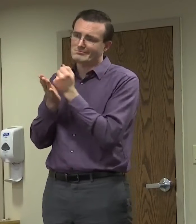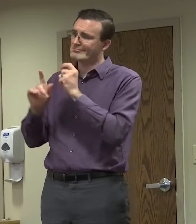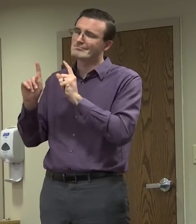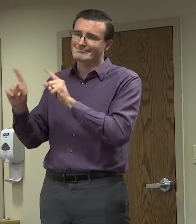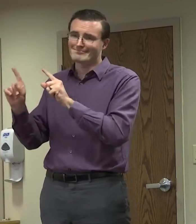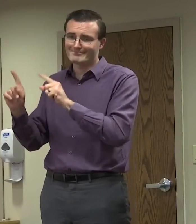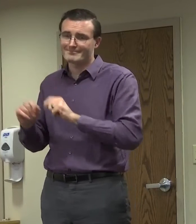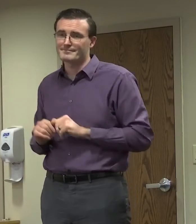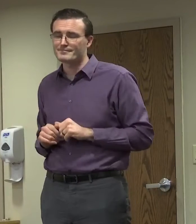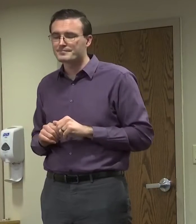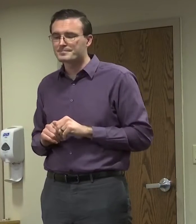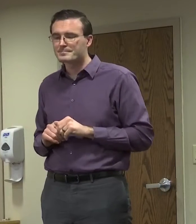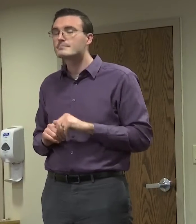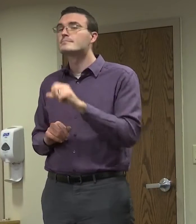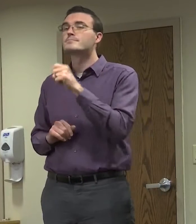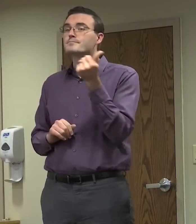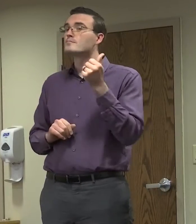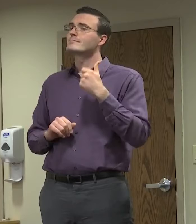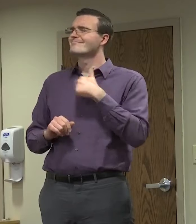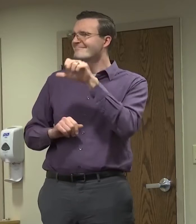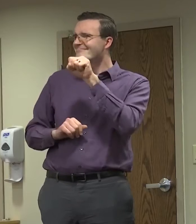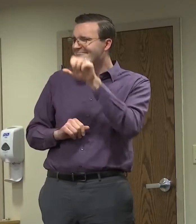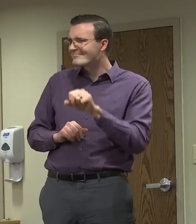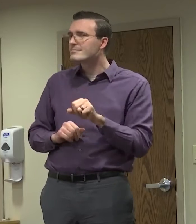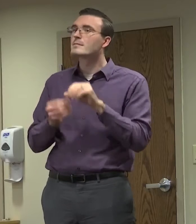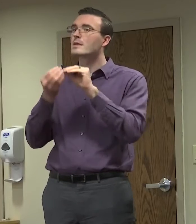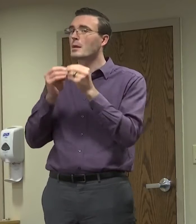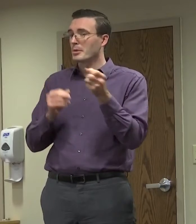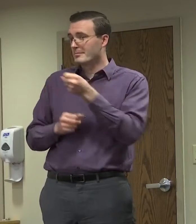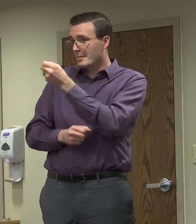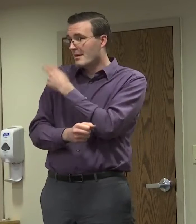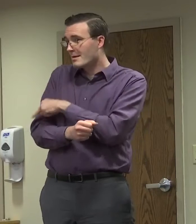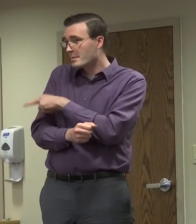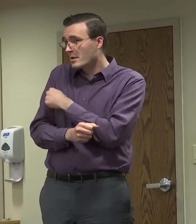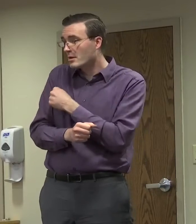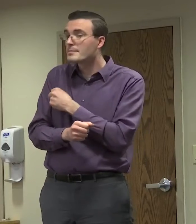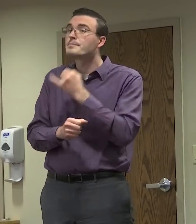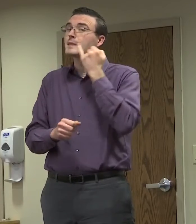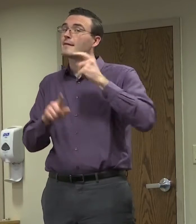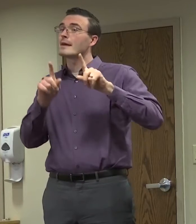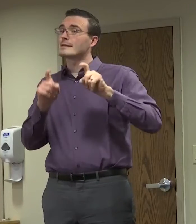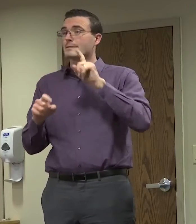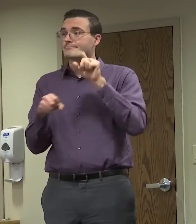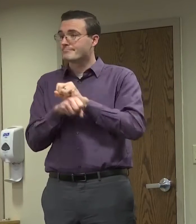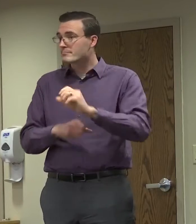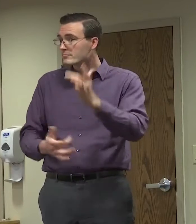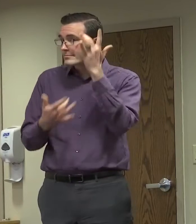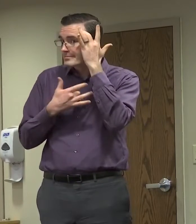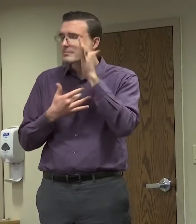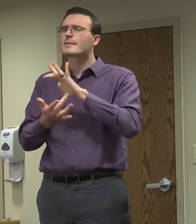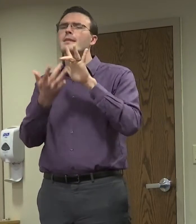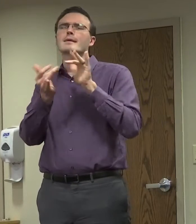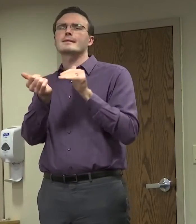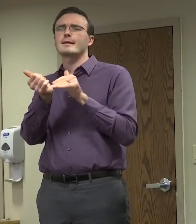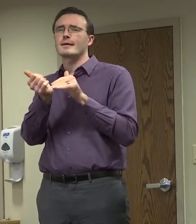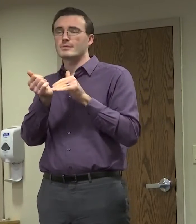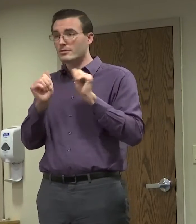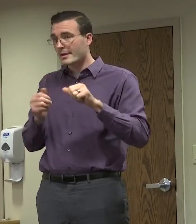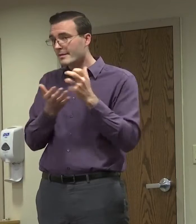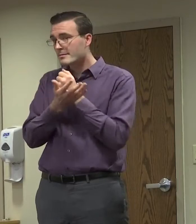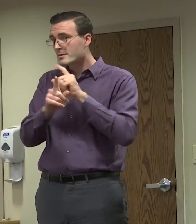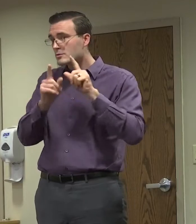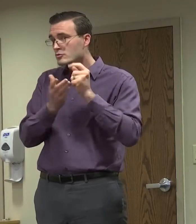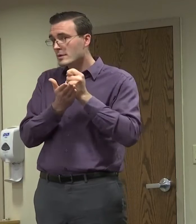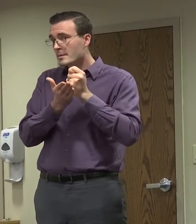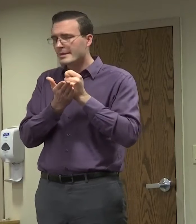those hospitalization numbers is if you test positive, contact your healthcare provider about receiving treatment to decrease